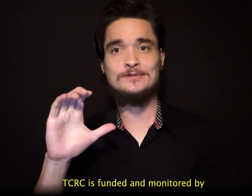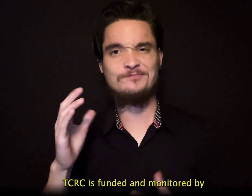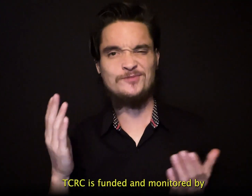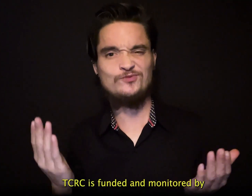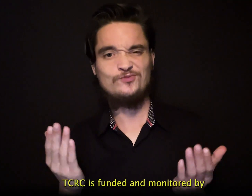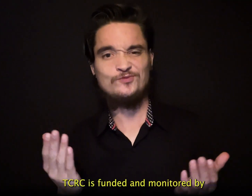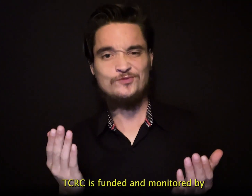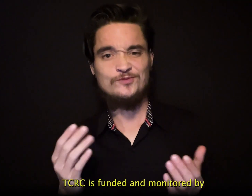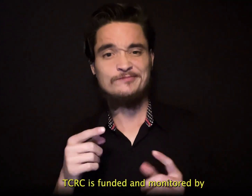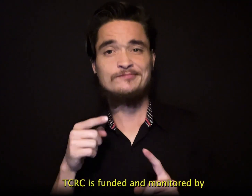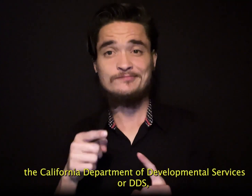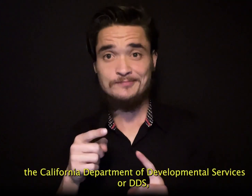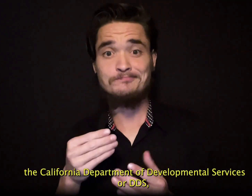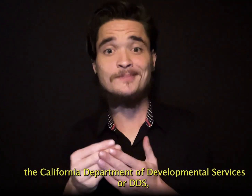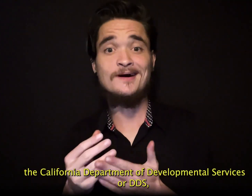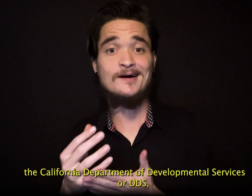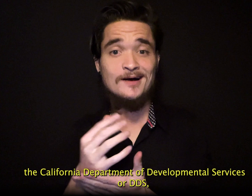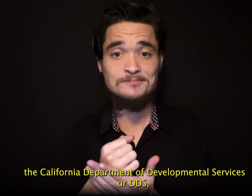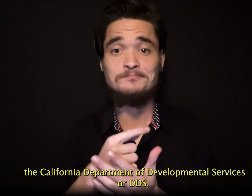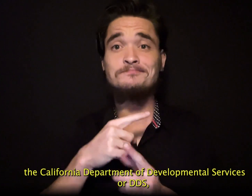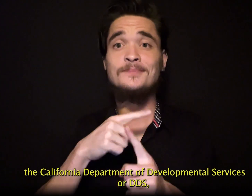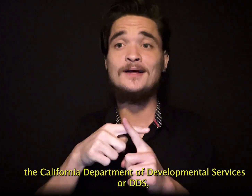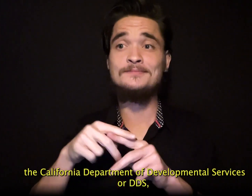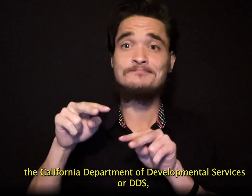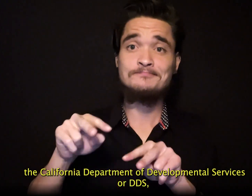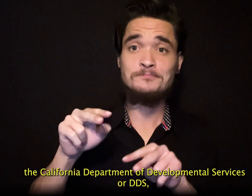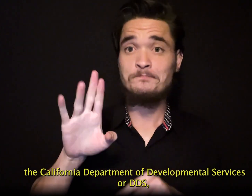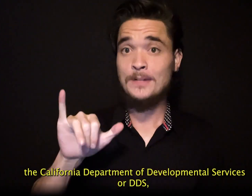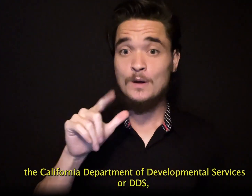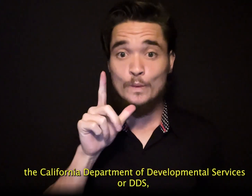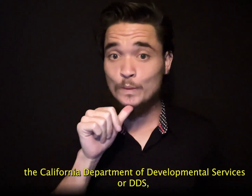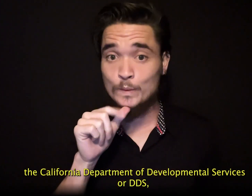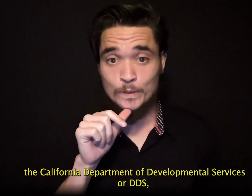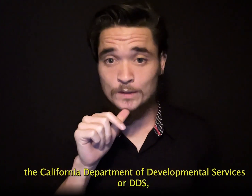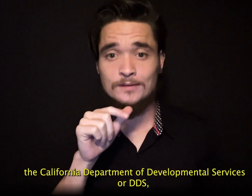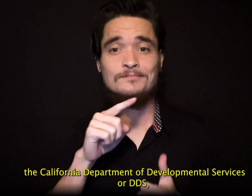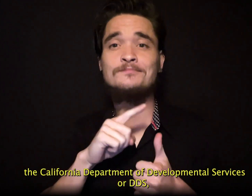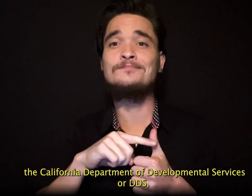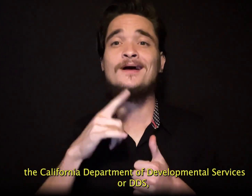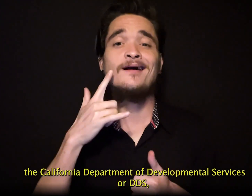TCRC is funded and monitored by the California Department of Developmental Services, or DDS,